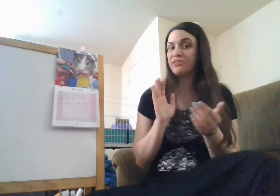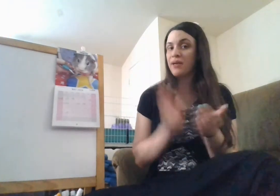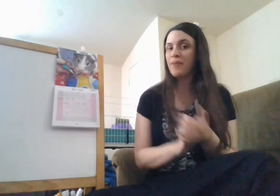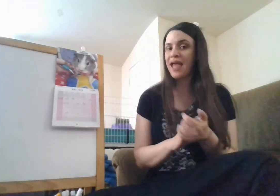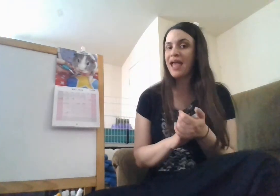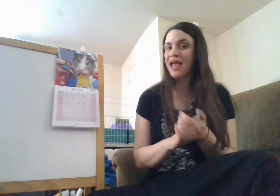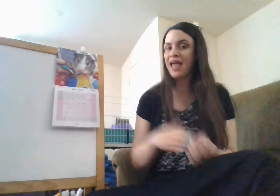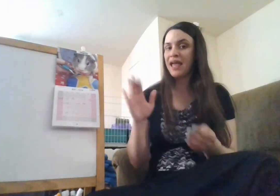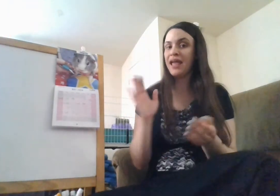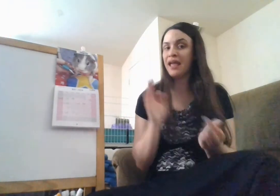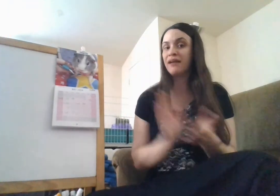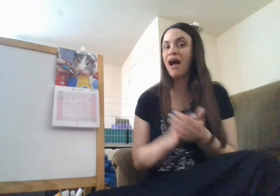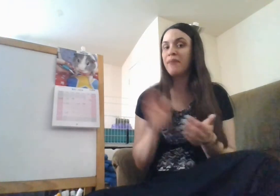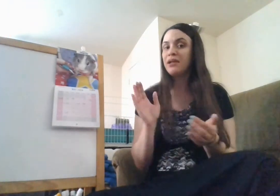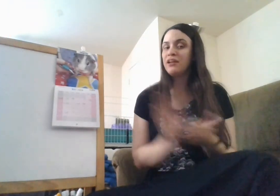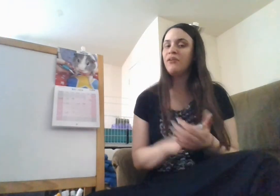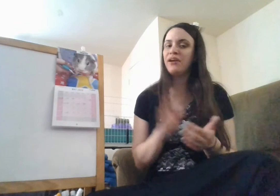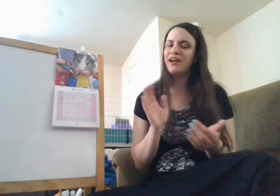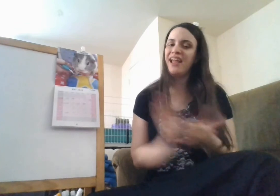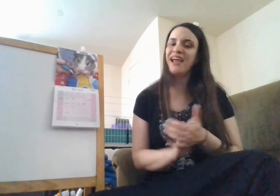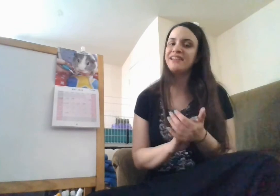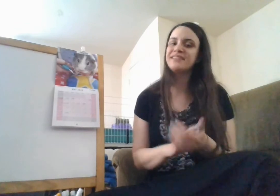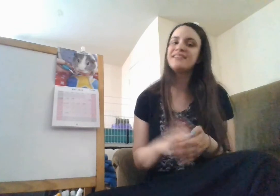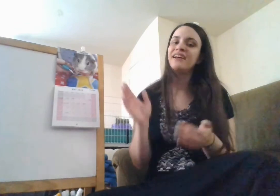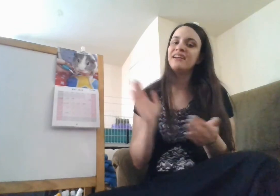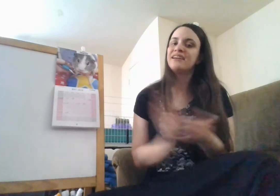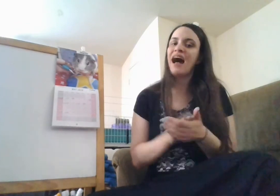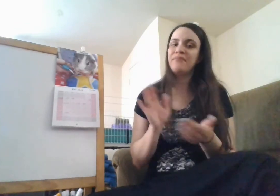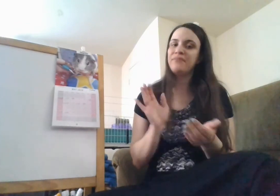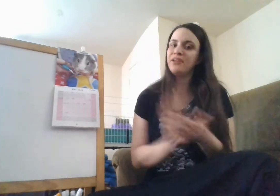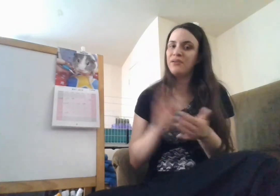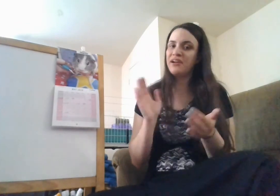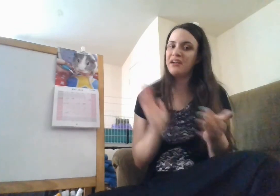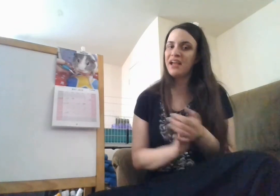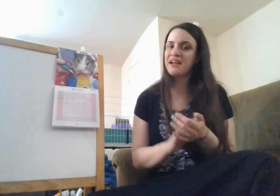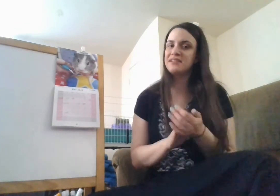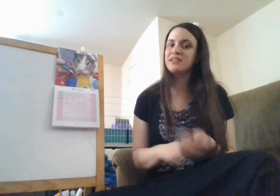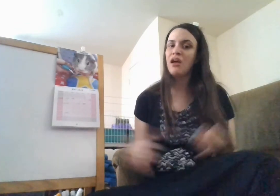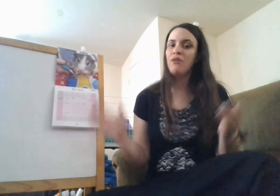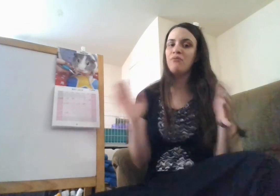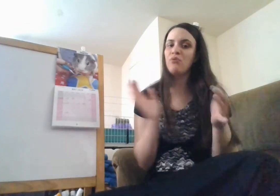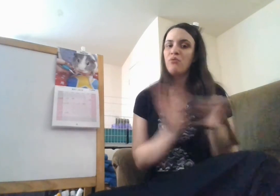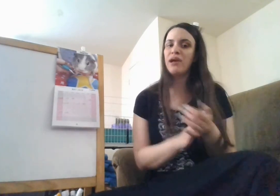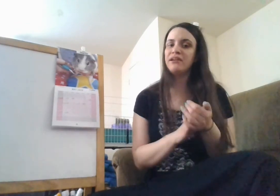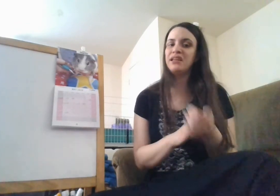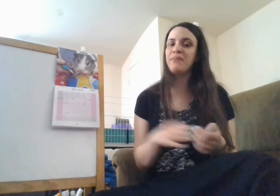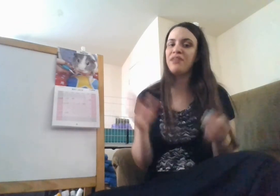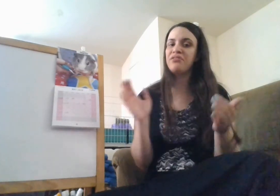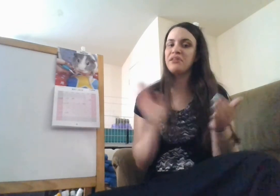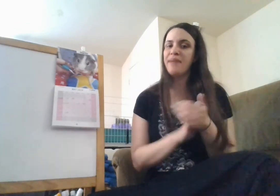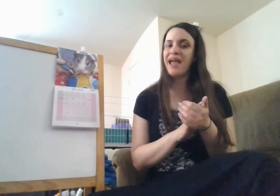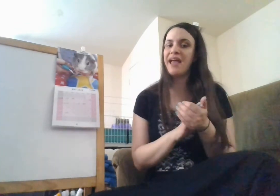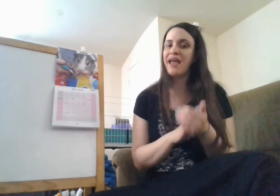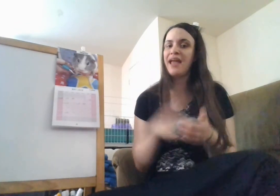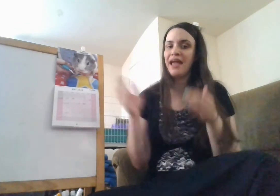of May. Clap your hands. Clap your hands. We're in the month of